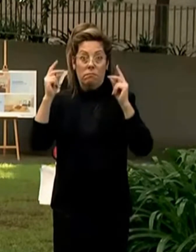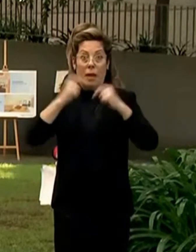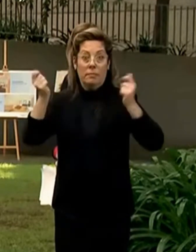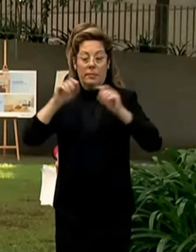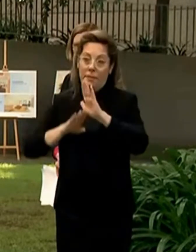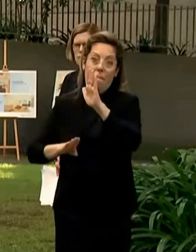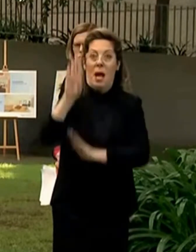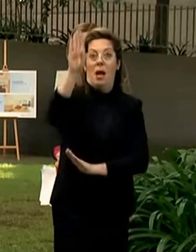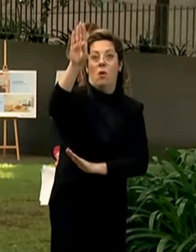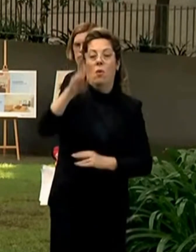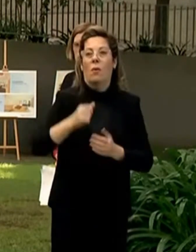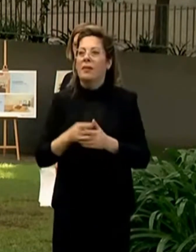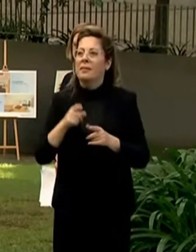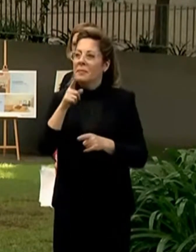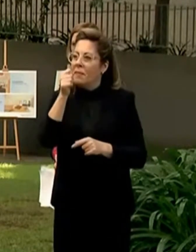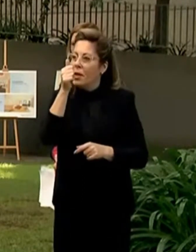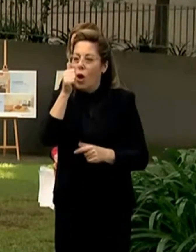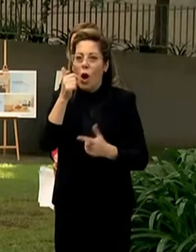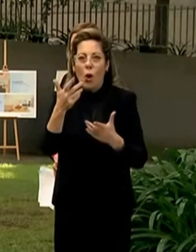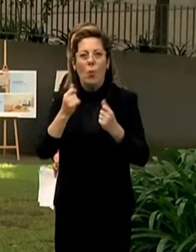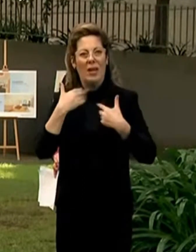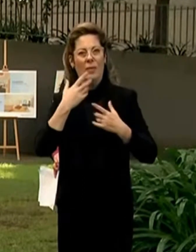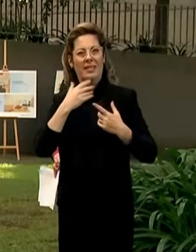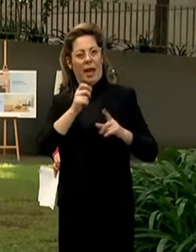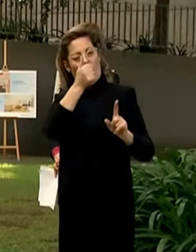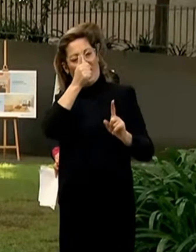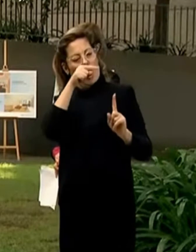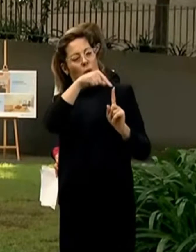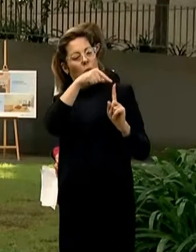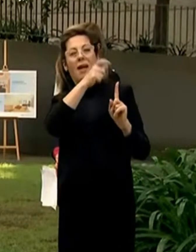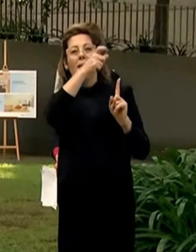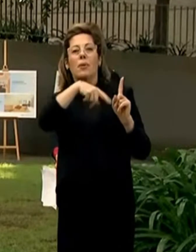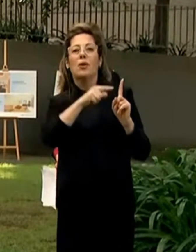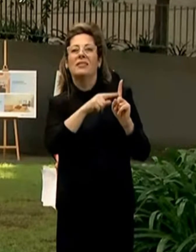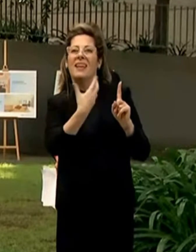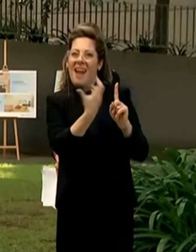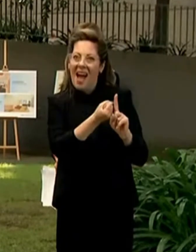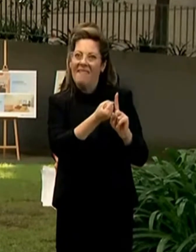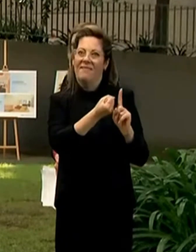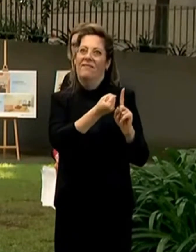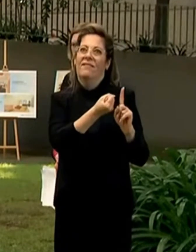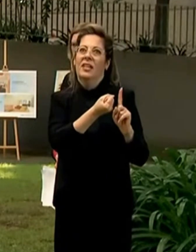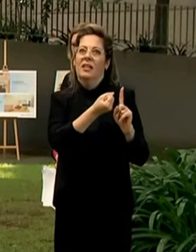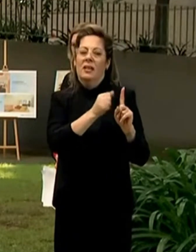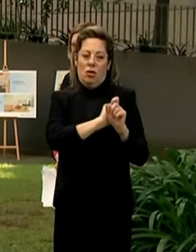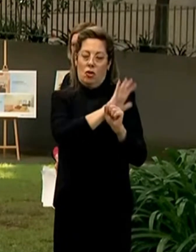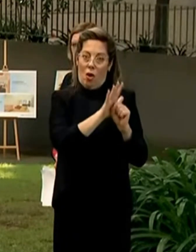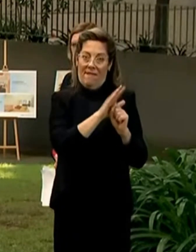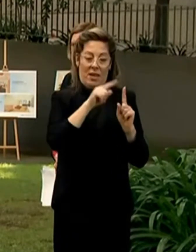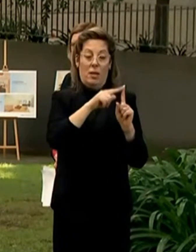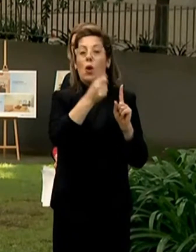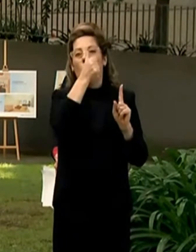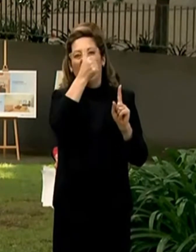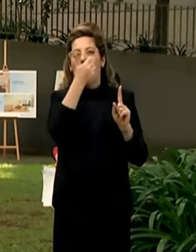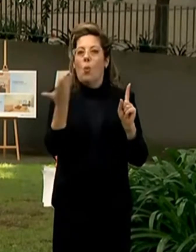case there's hours and hours of interviews and contact tracing, putting out alerts. It is a daily slog keeping on